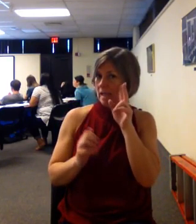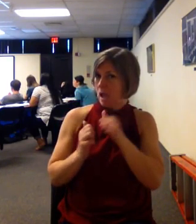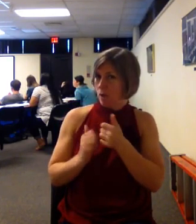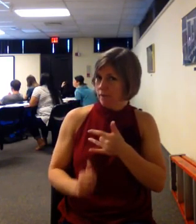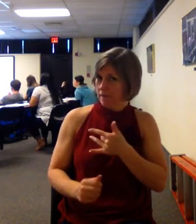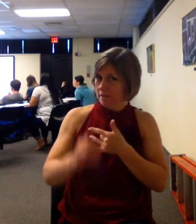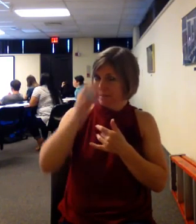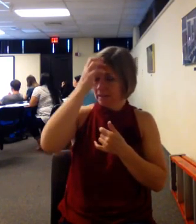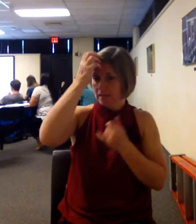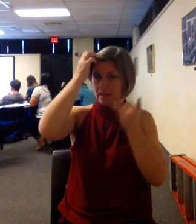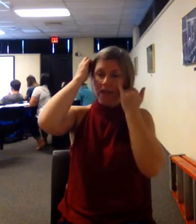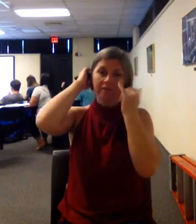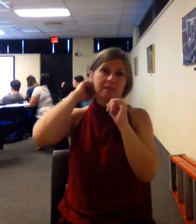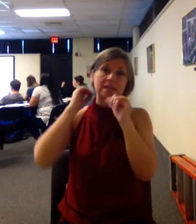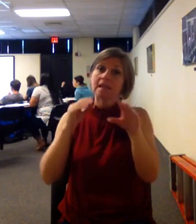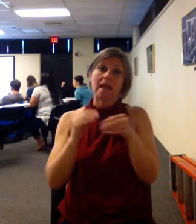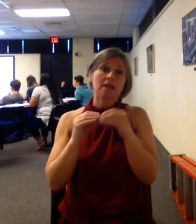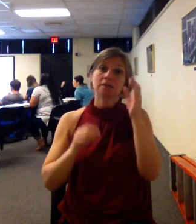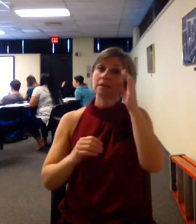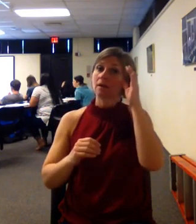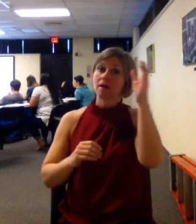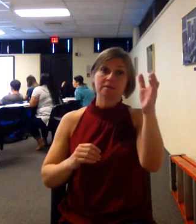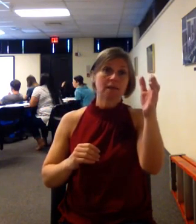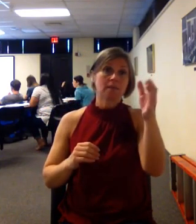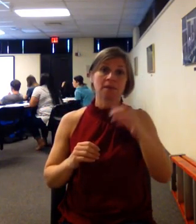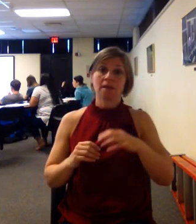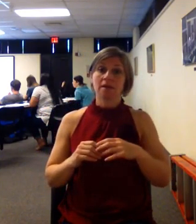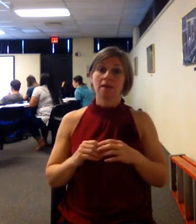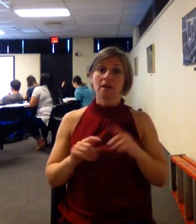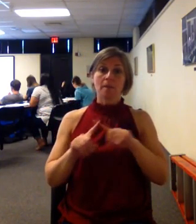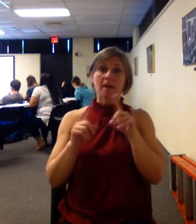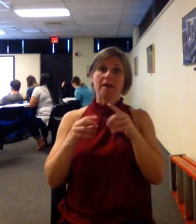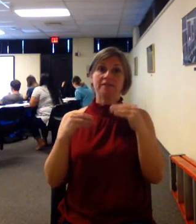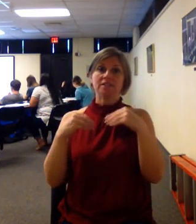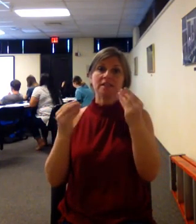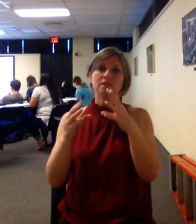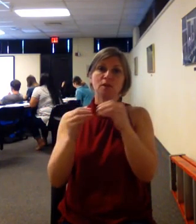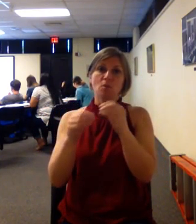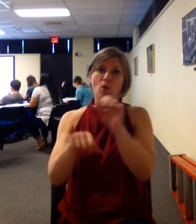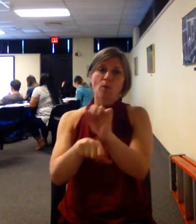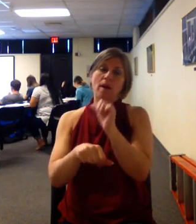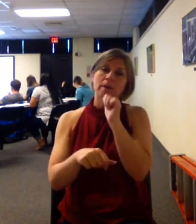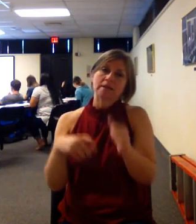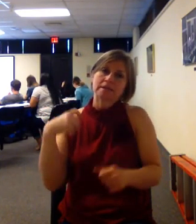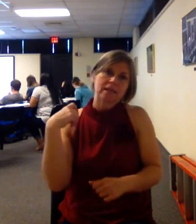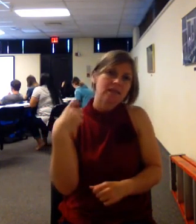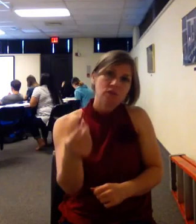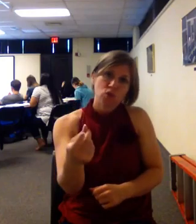doesn't add to the concepts by adding more calculations that take you longer, I usually don't make you do that.